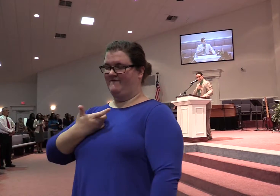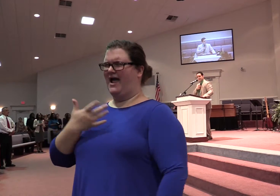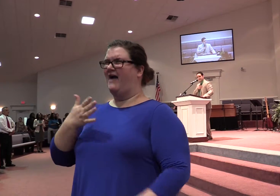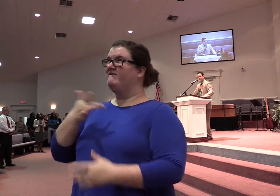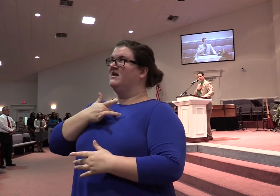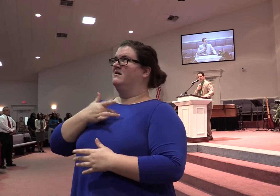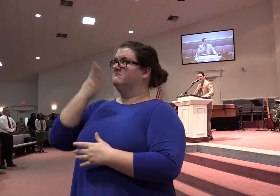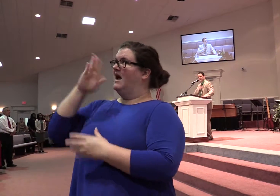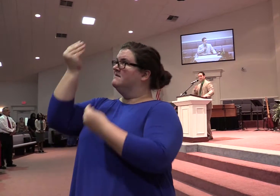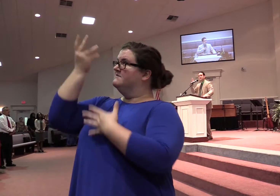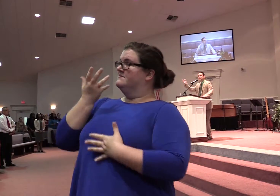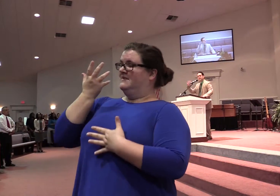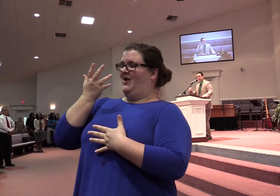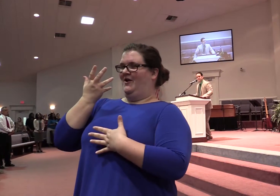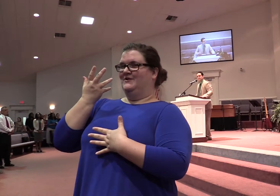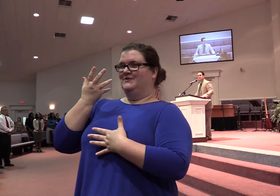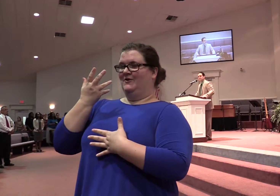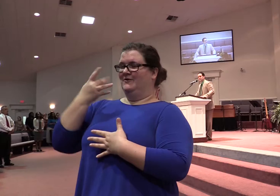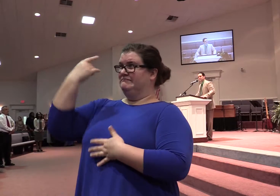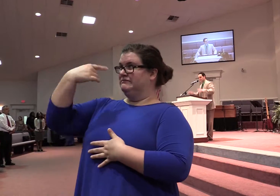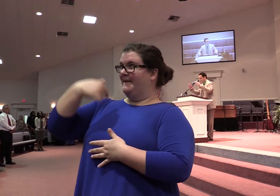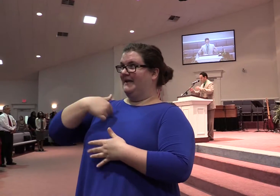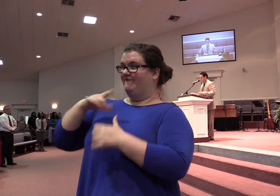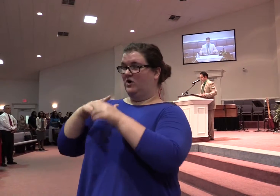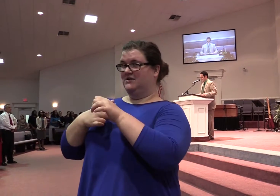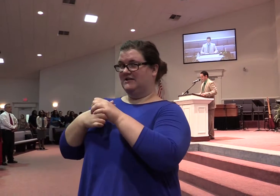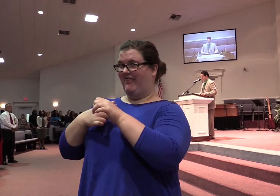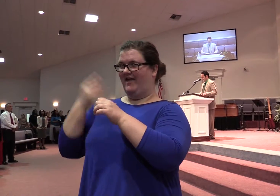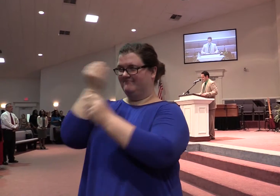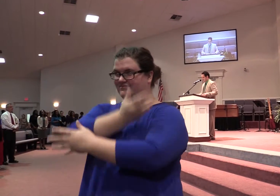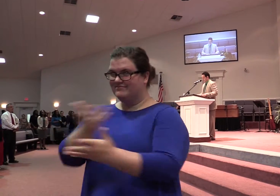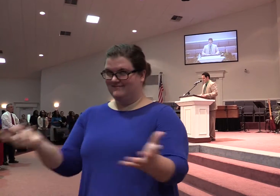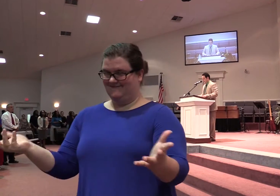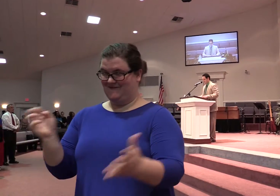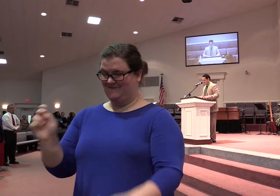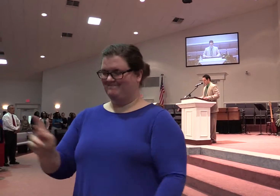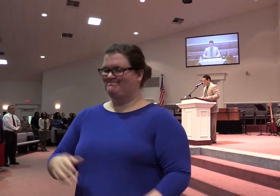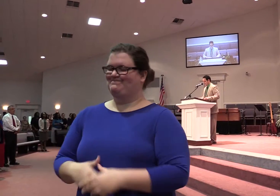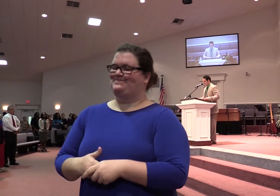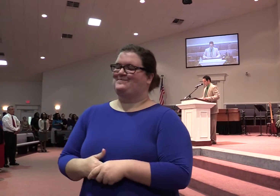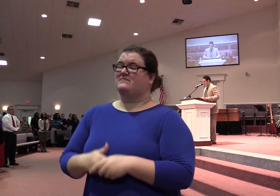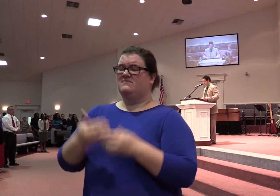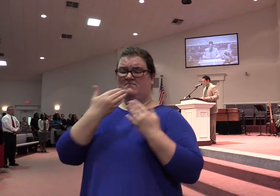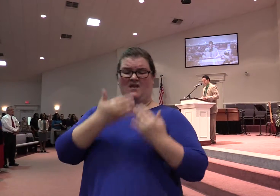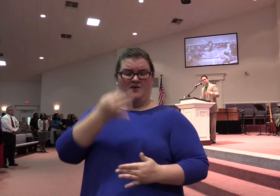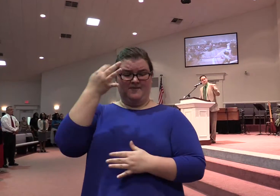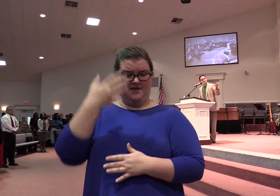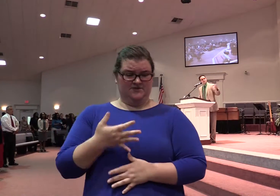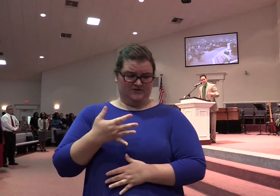me first, and then to the whole body. Amen? Amen. Thank you, Pastor,